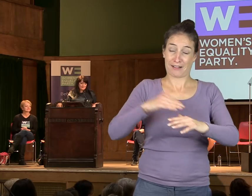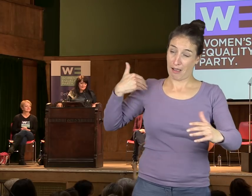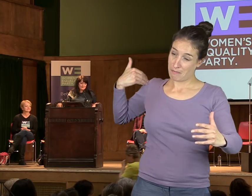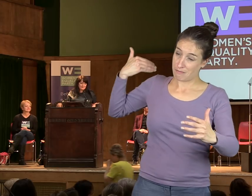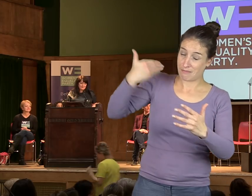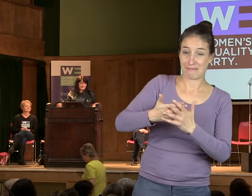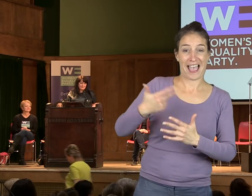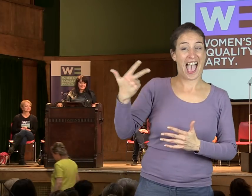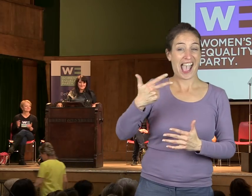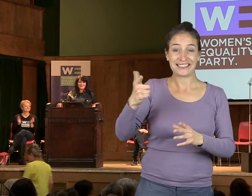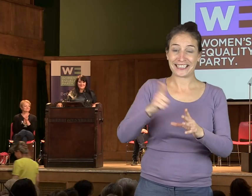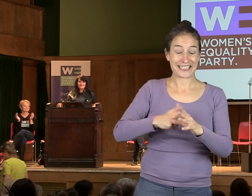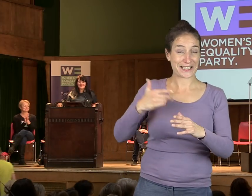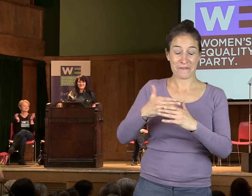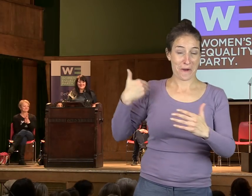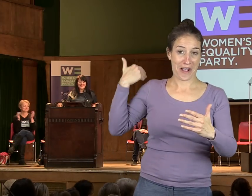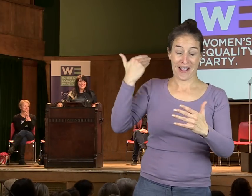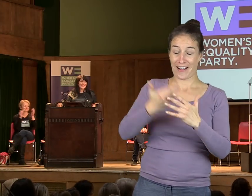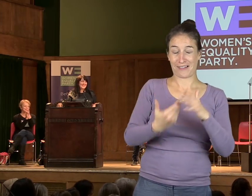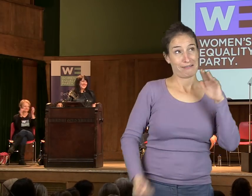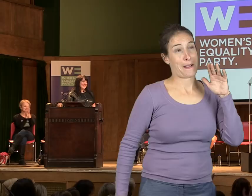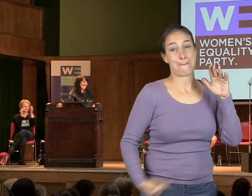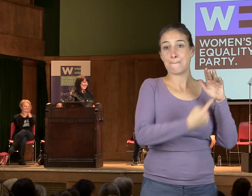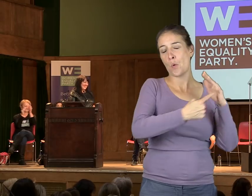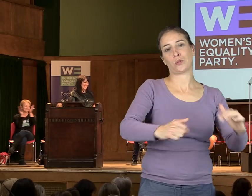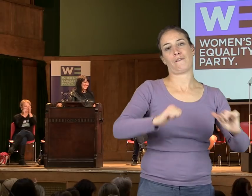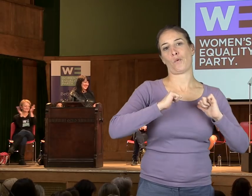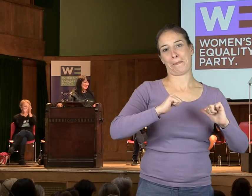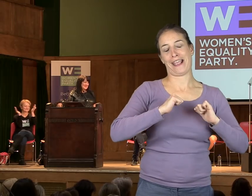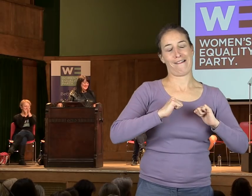of this work, and I still can't believe it.